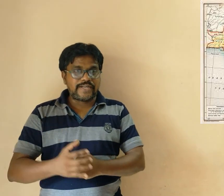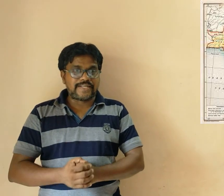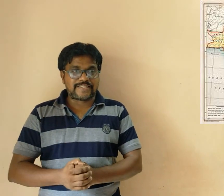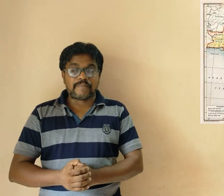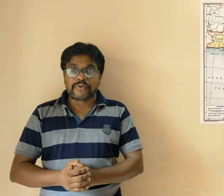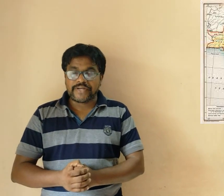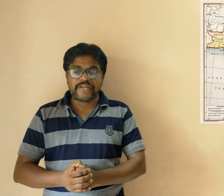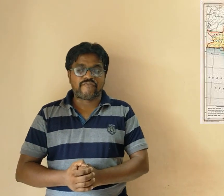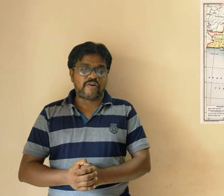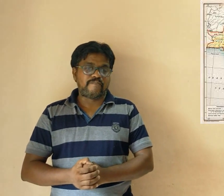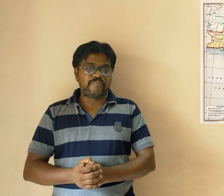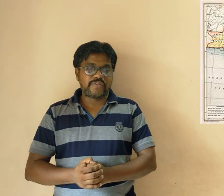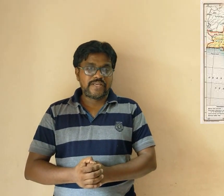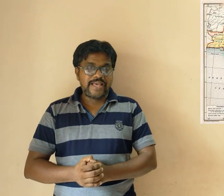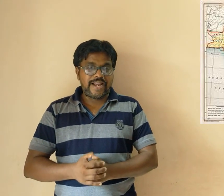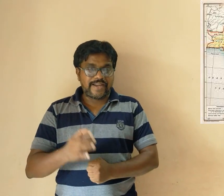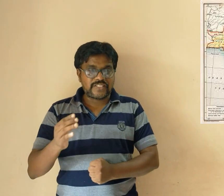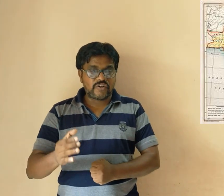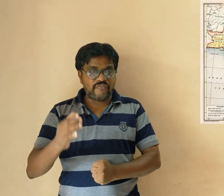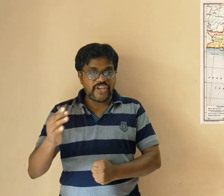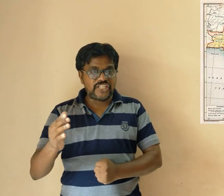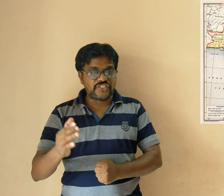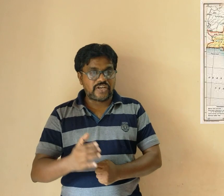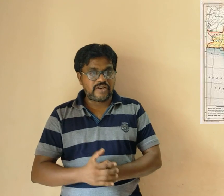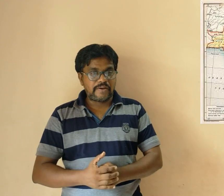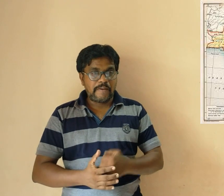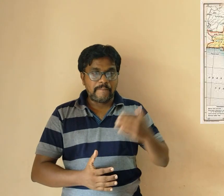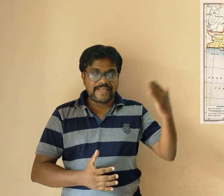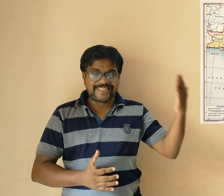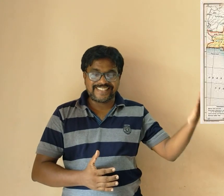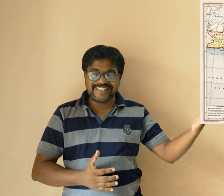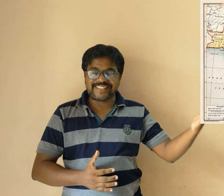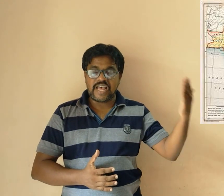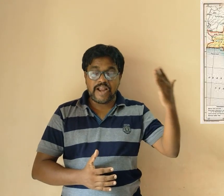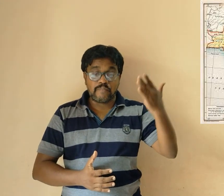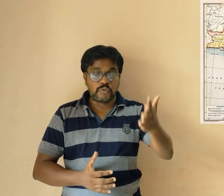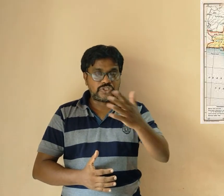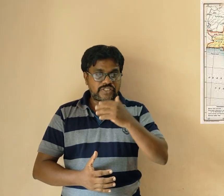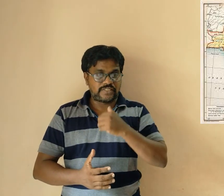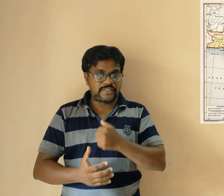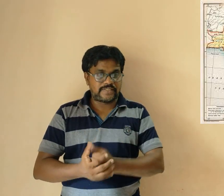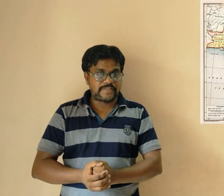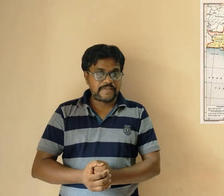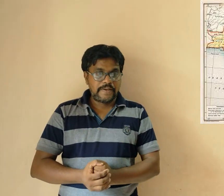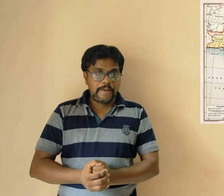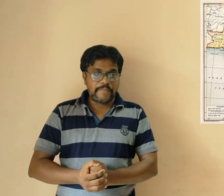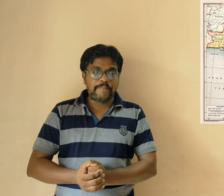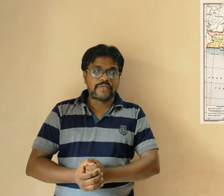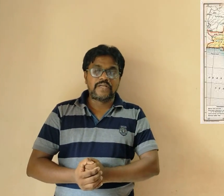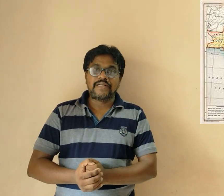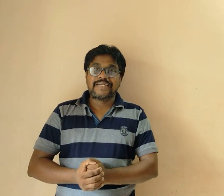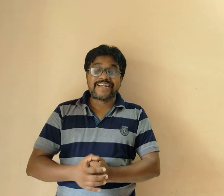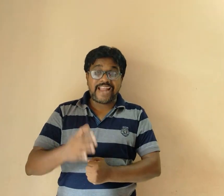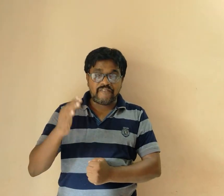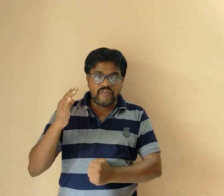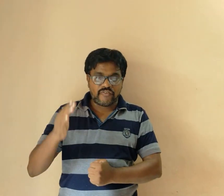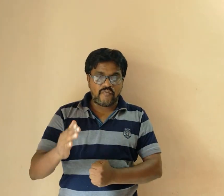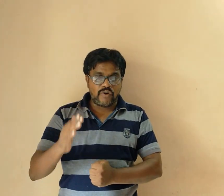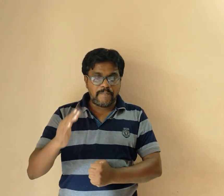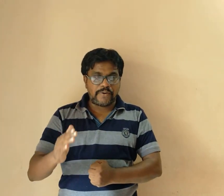is separated from rest of Asia by seas and mountains. People travel from one part